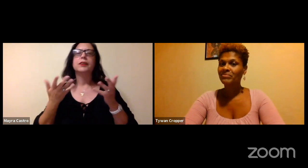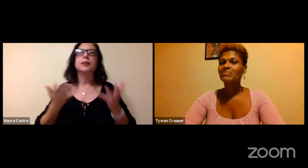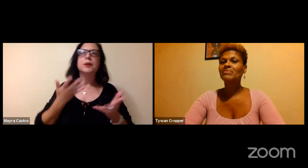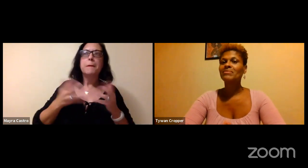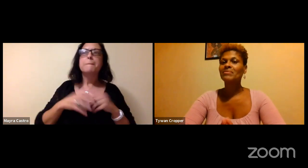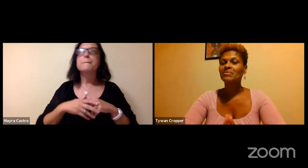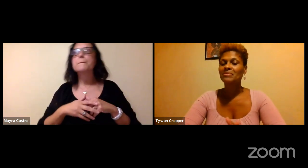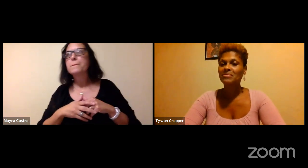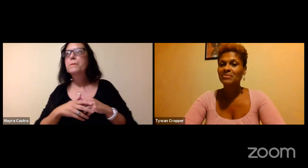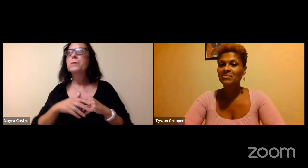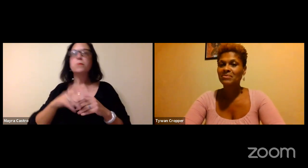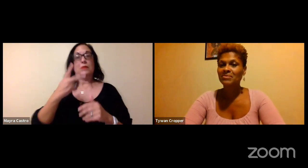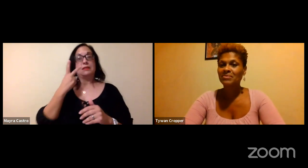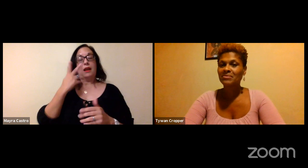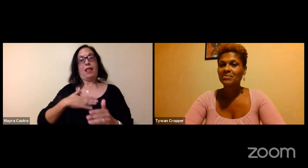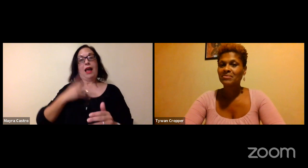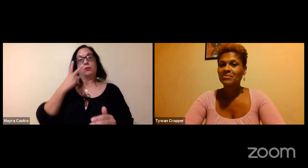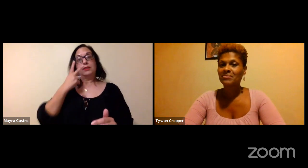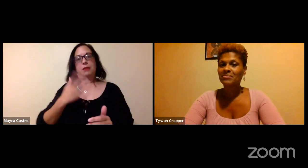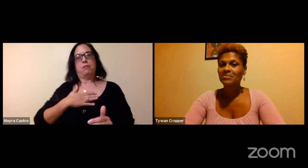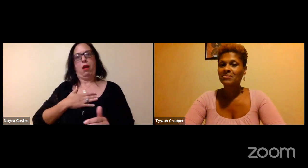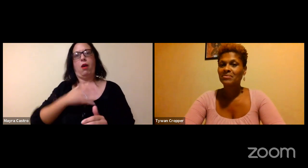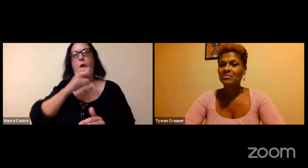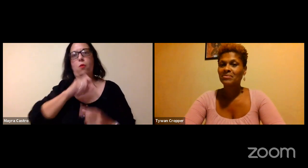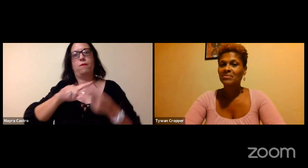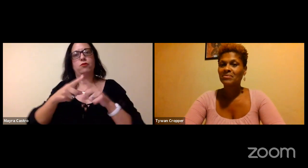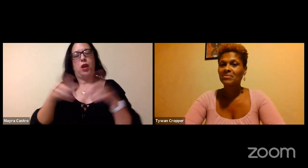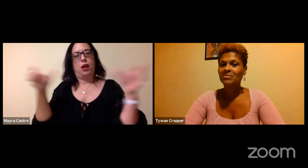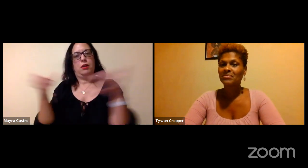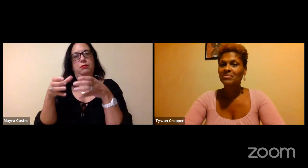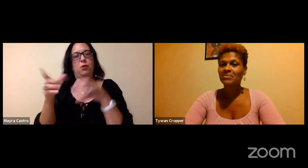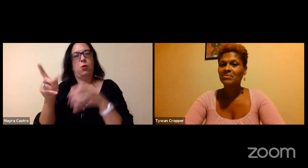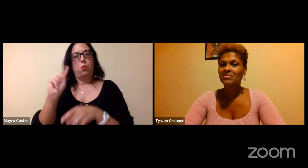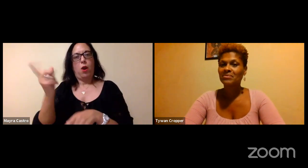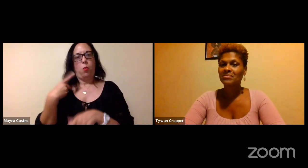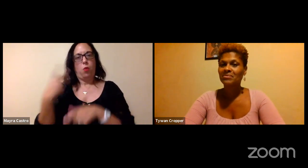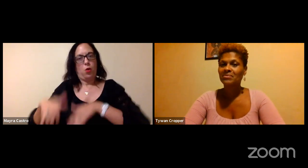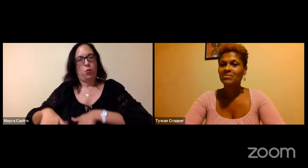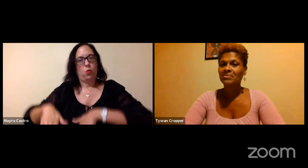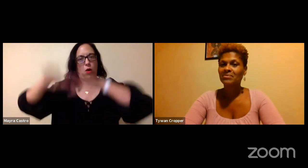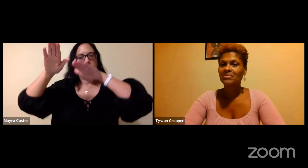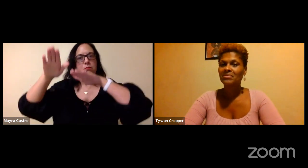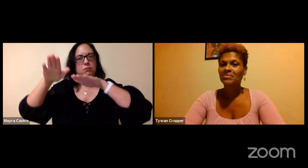You know, there's pros and cons to a mainstream school environment.